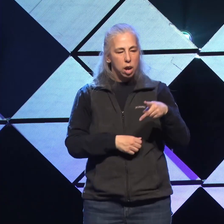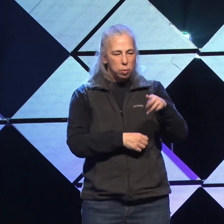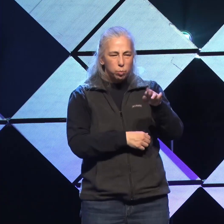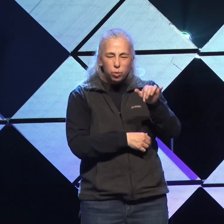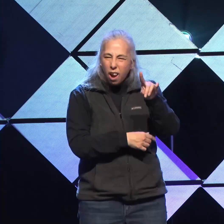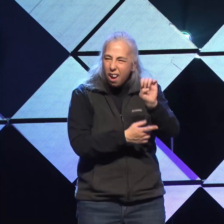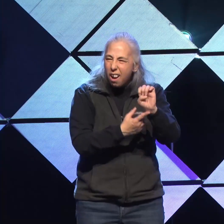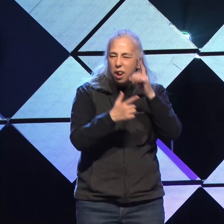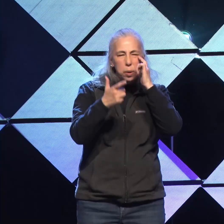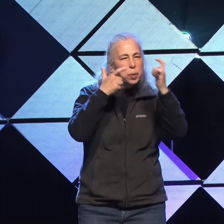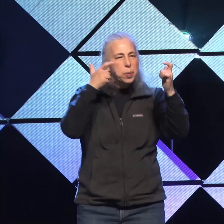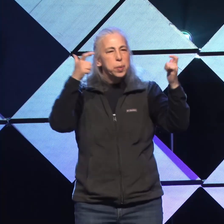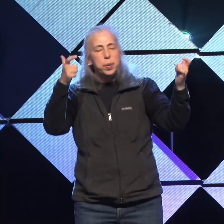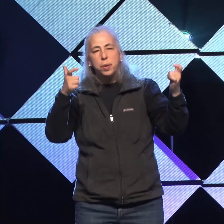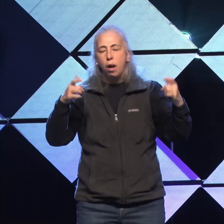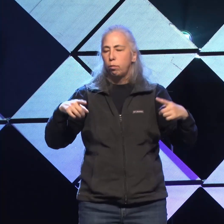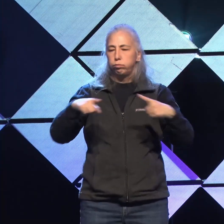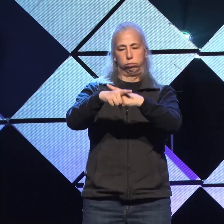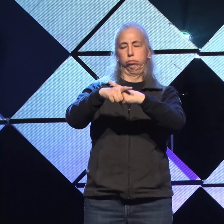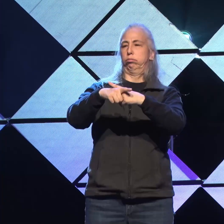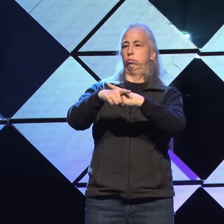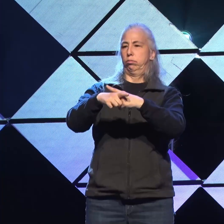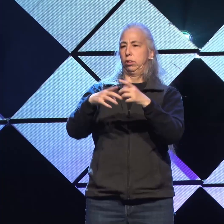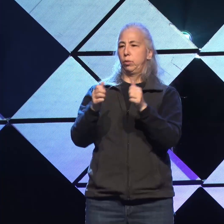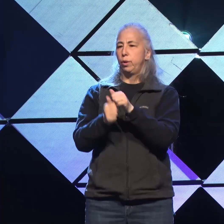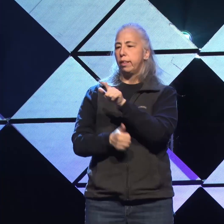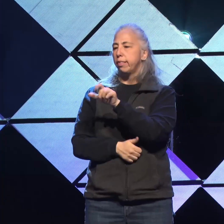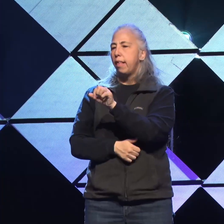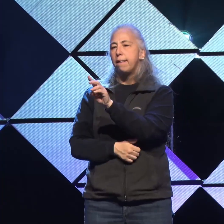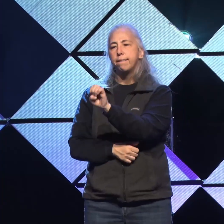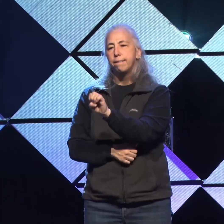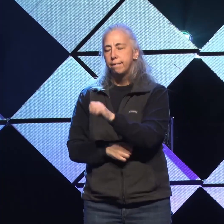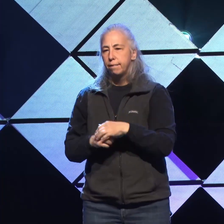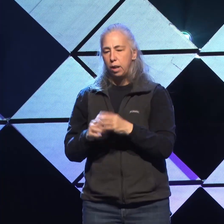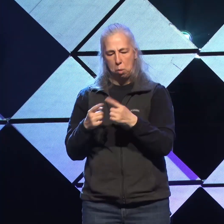utterly, completely incompatible with love. It's like the opposite of love.